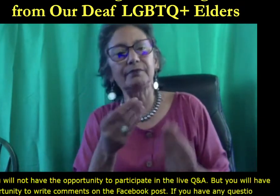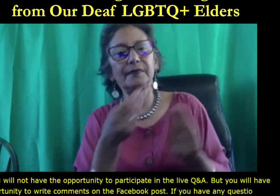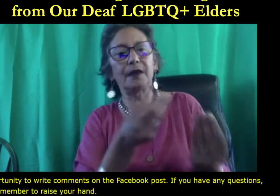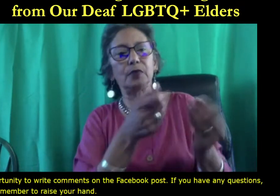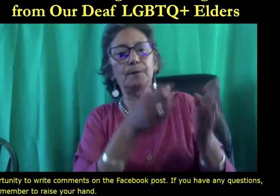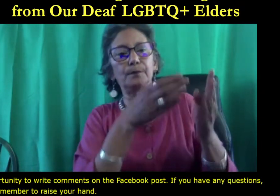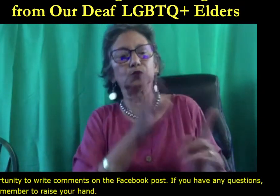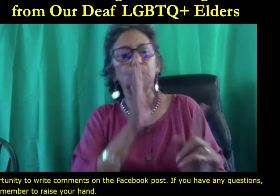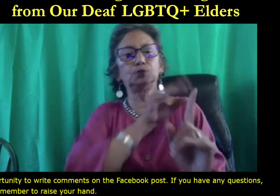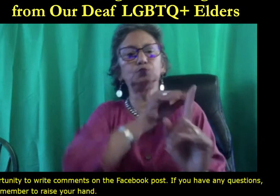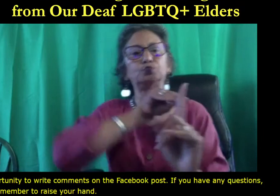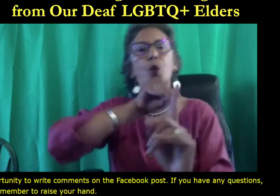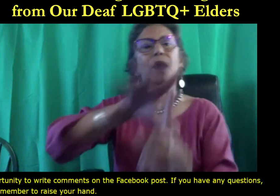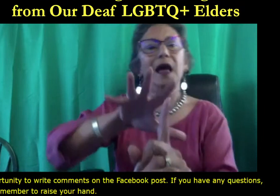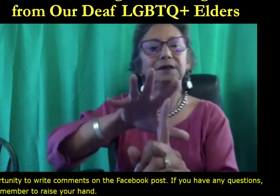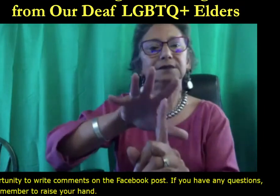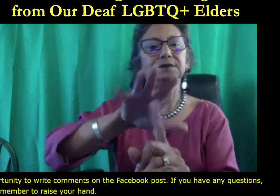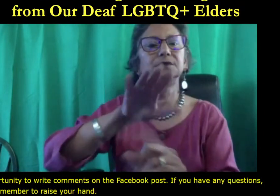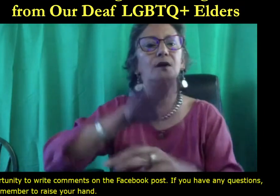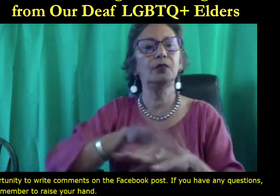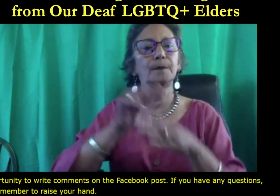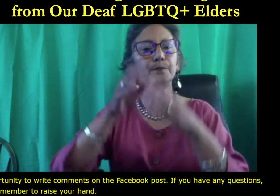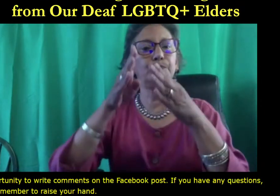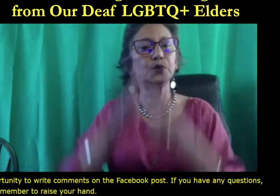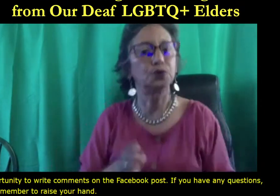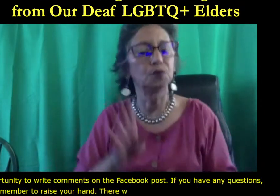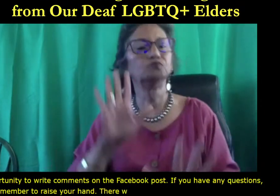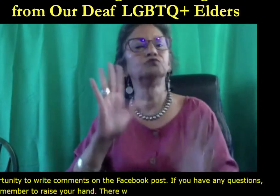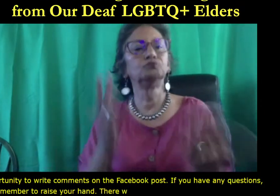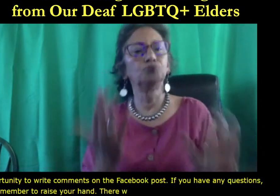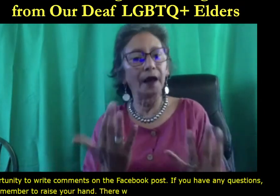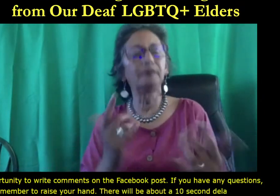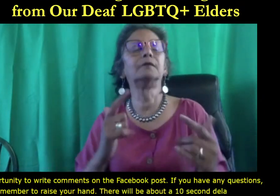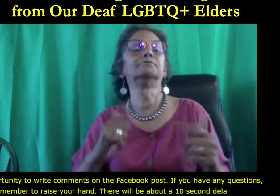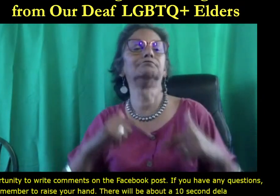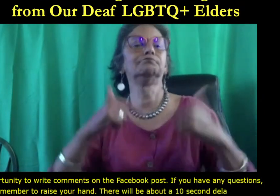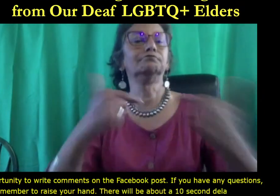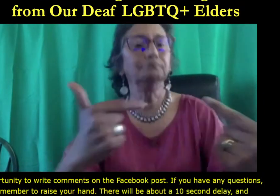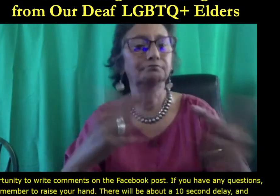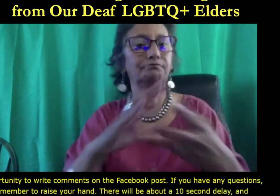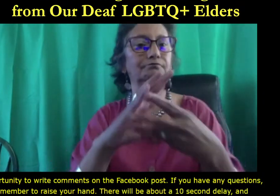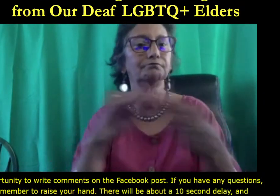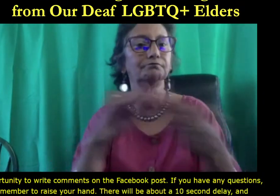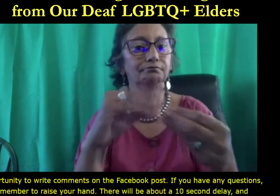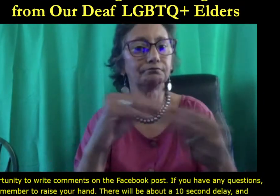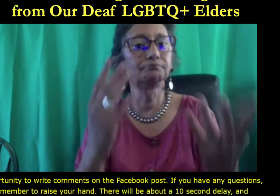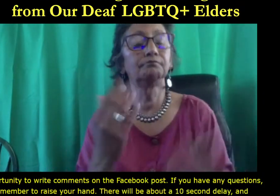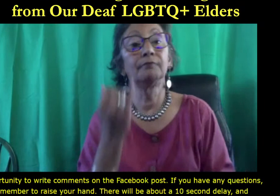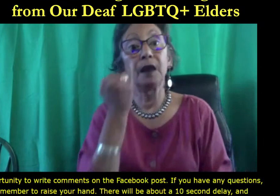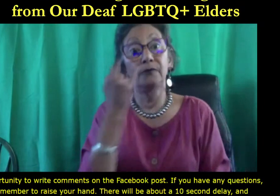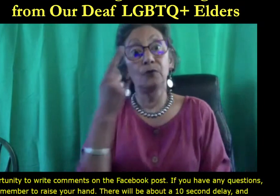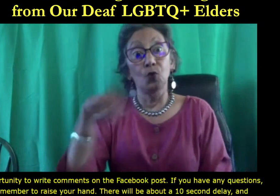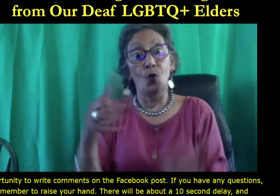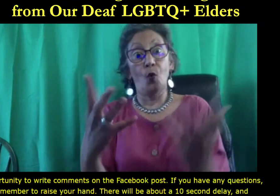10 second delay and then for us to spotlight the person and then you can